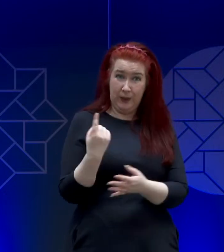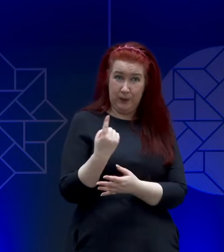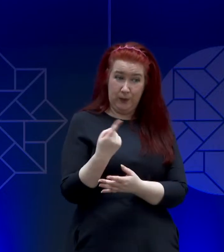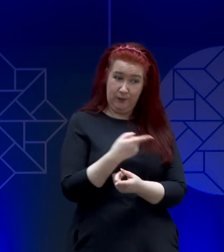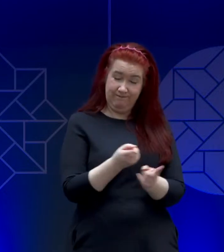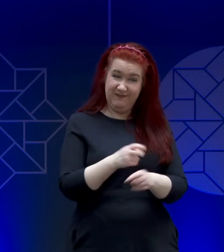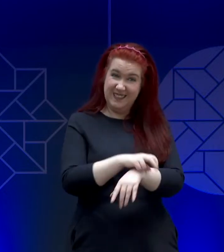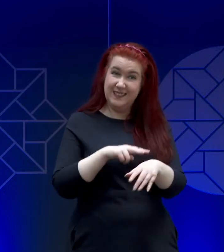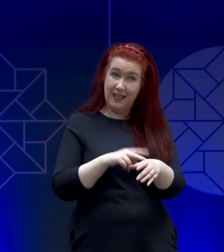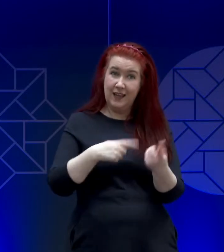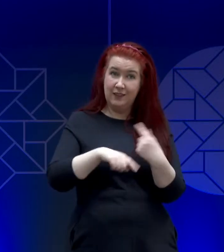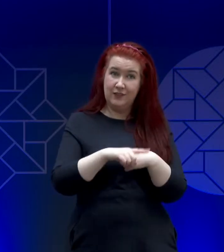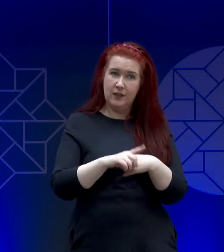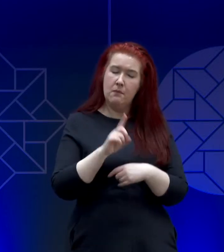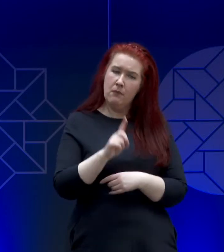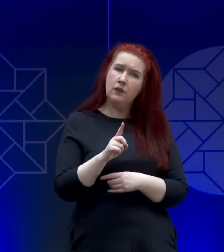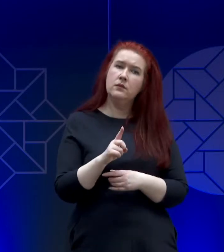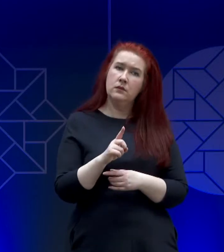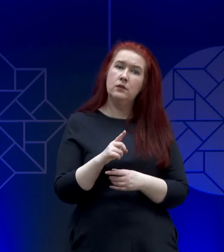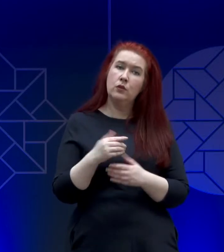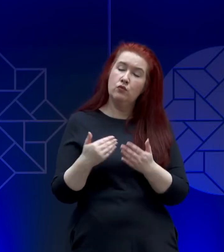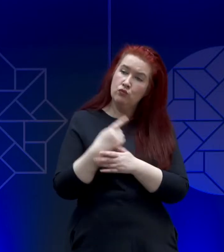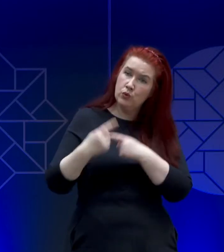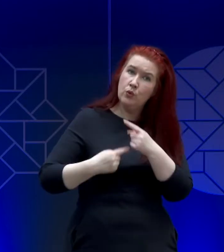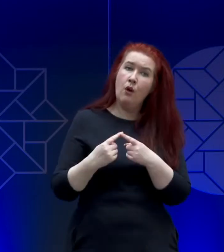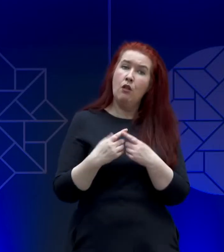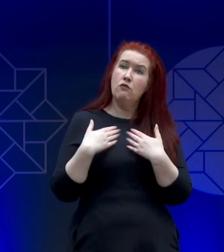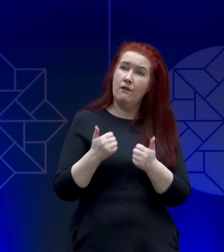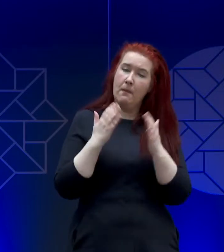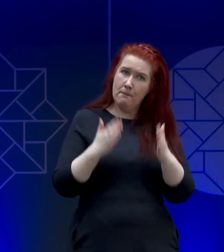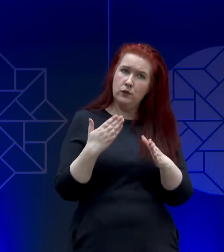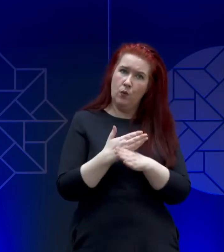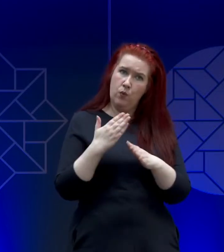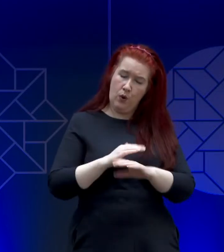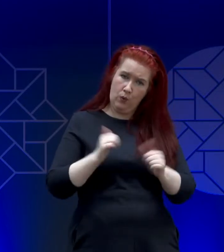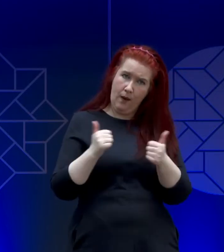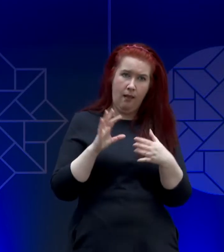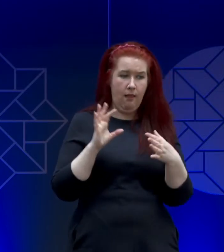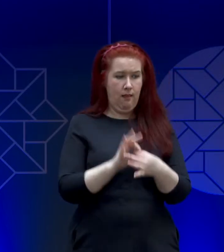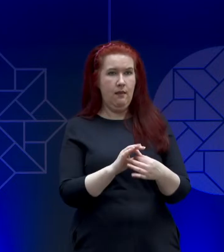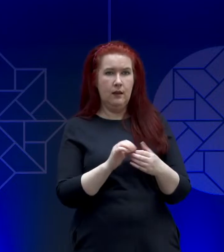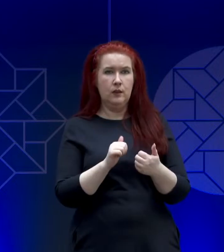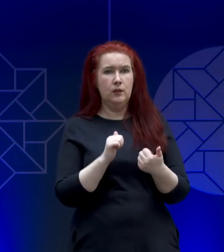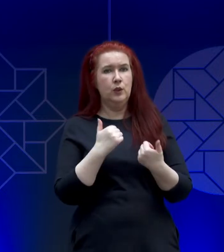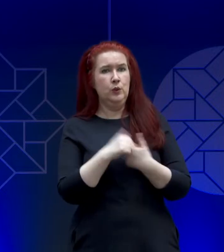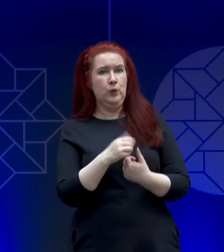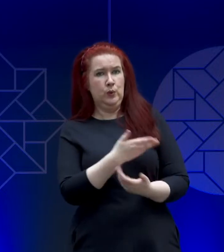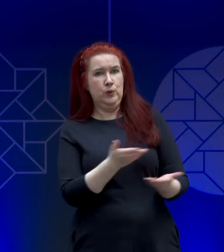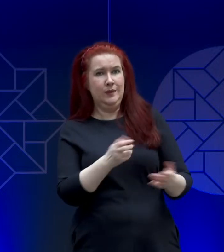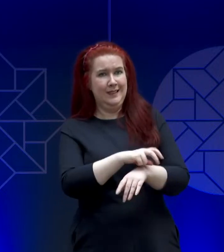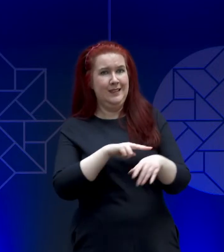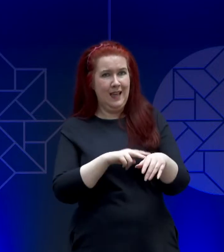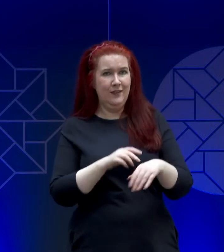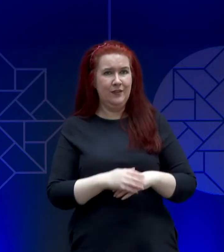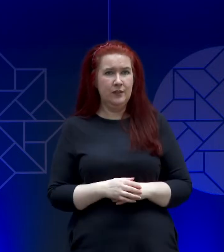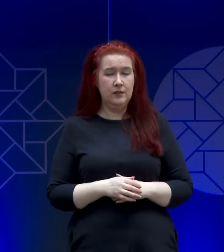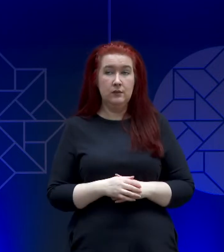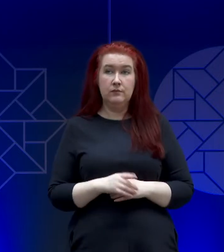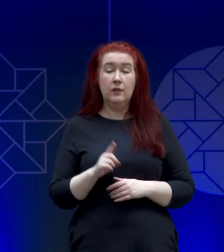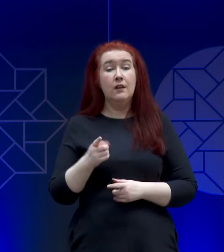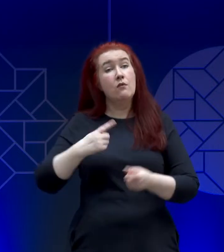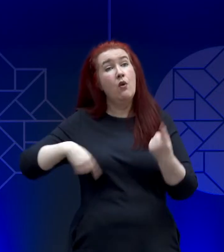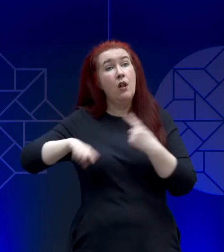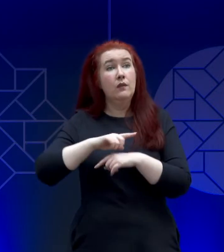but it must also work for you. And for all of us who depend on the National Health Service and the